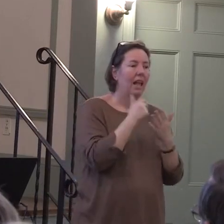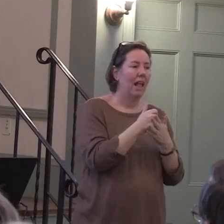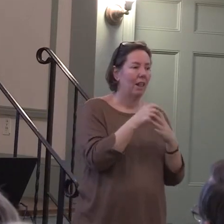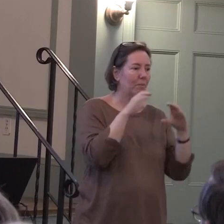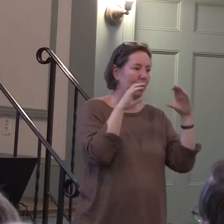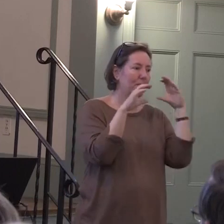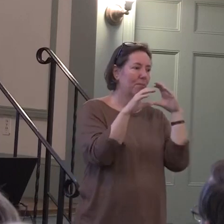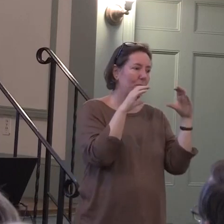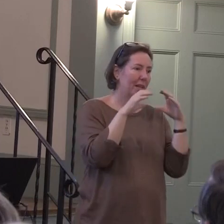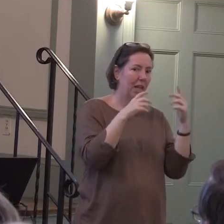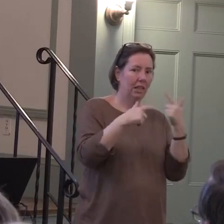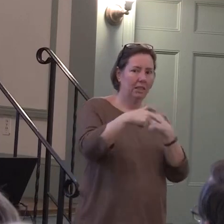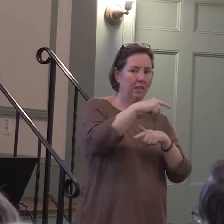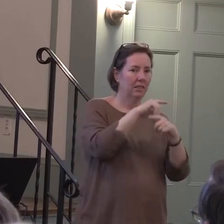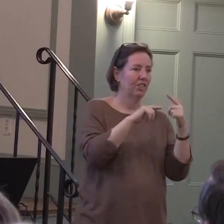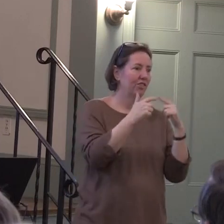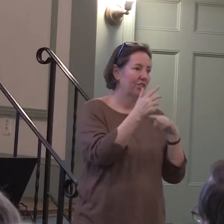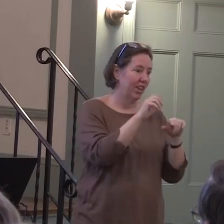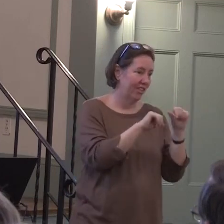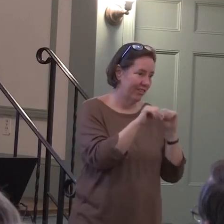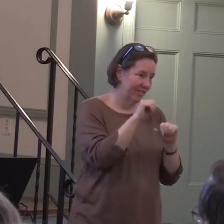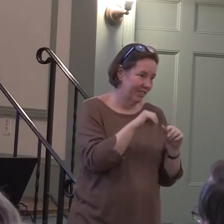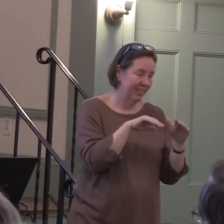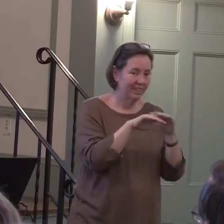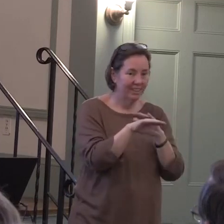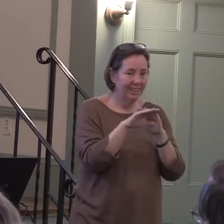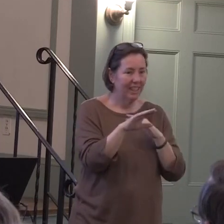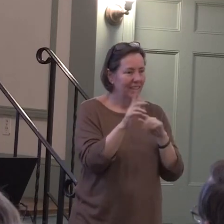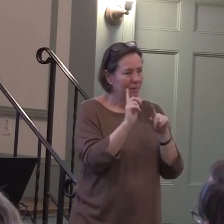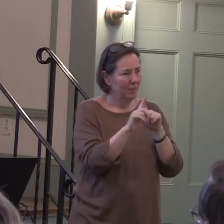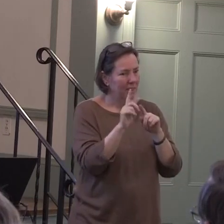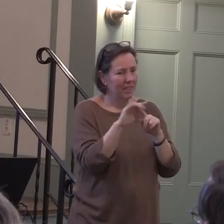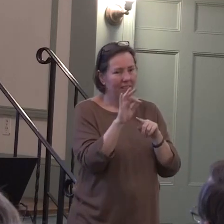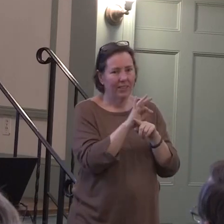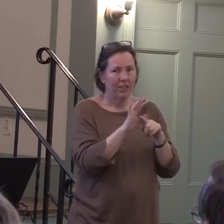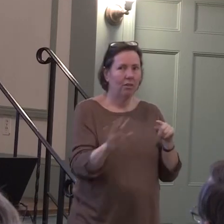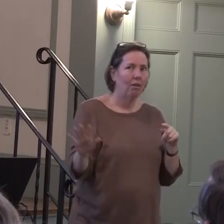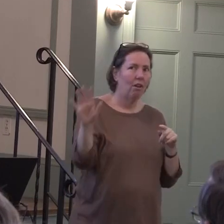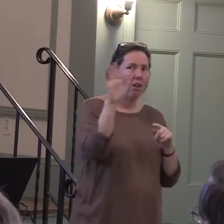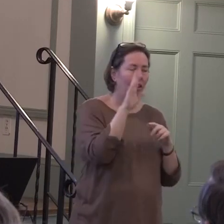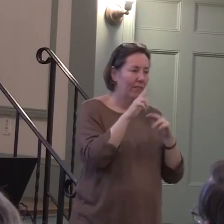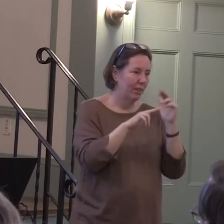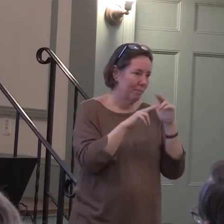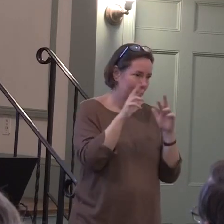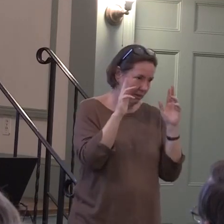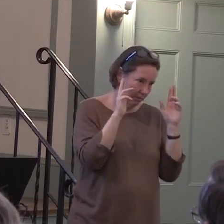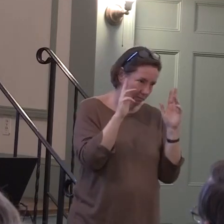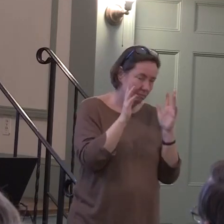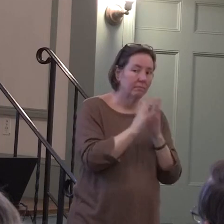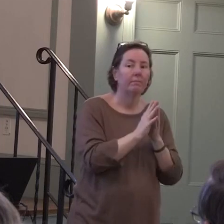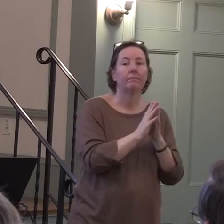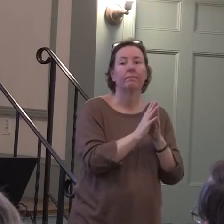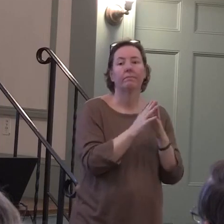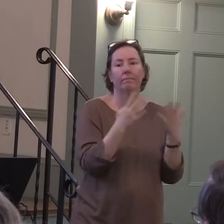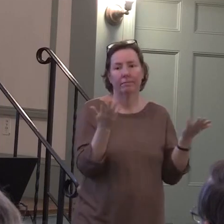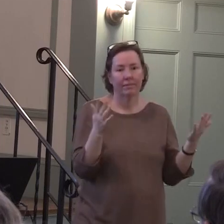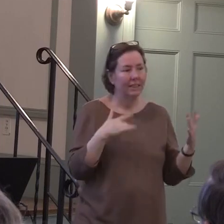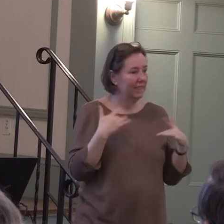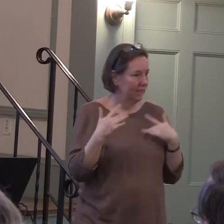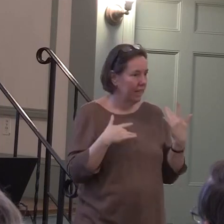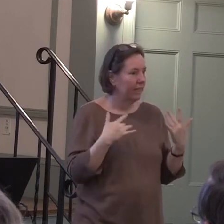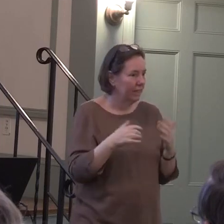Communication classes, so they can communicate. Accessible features throughout the building. I mean, that's